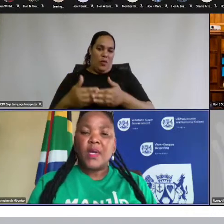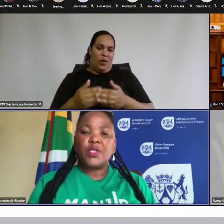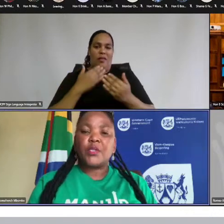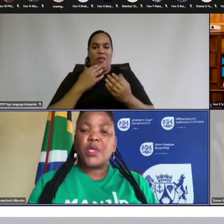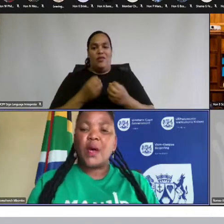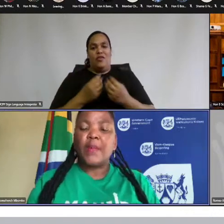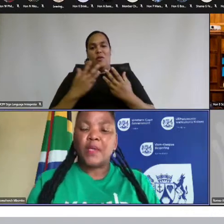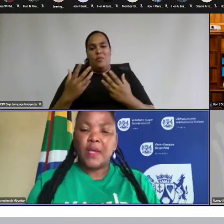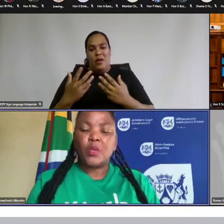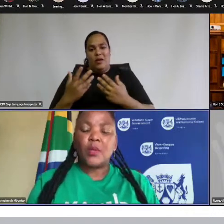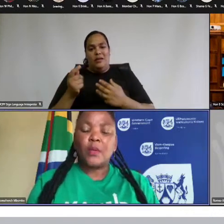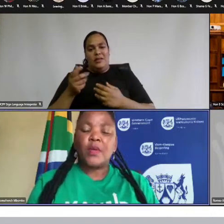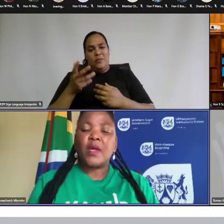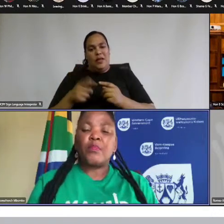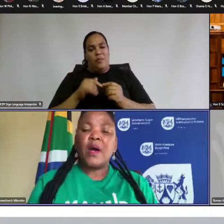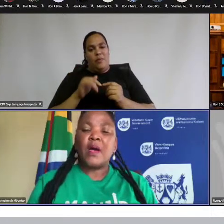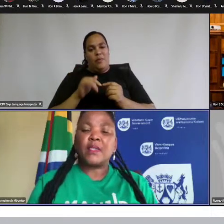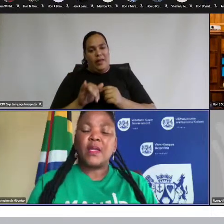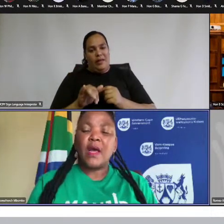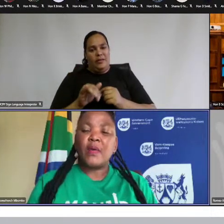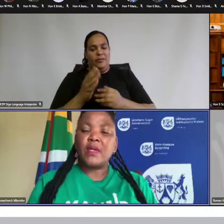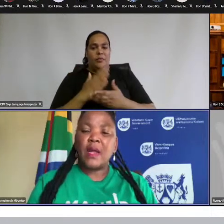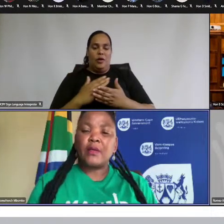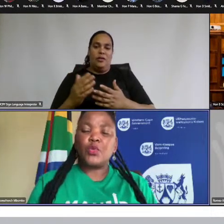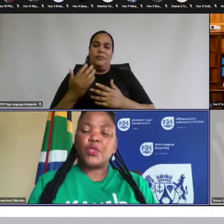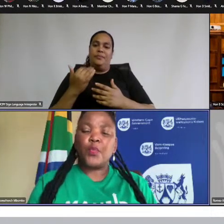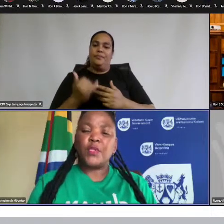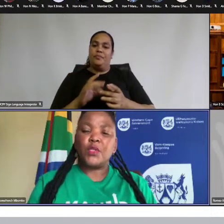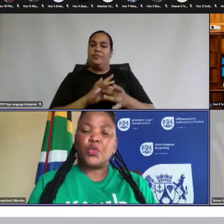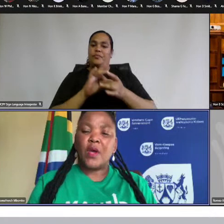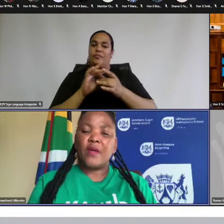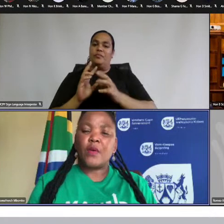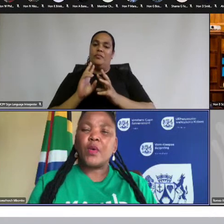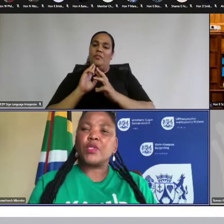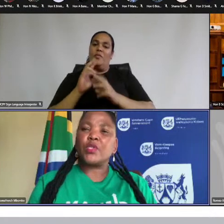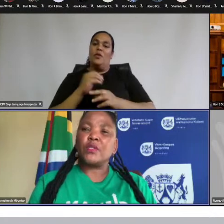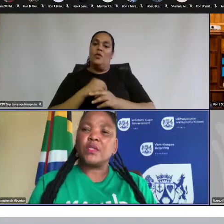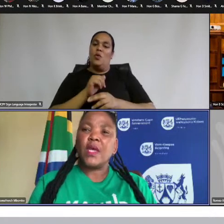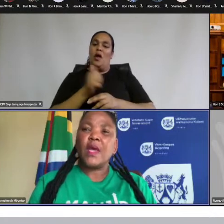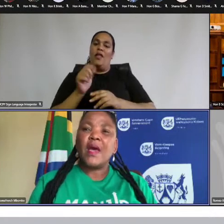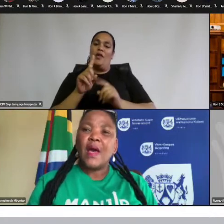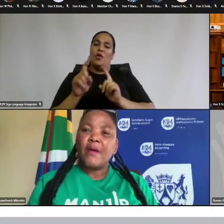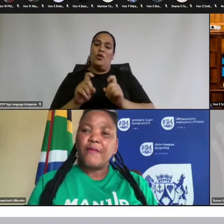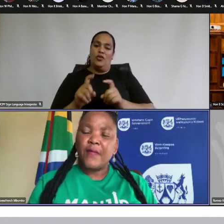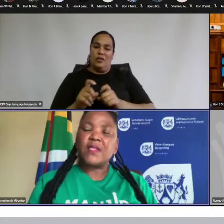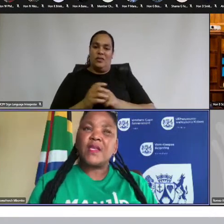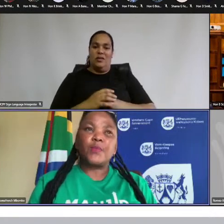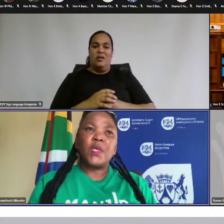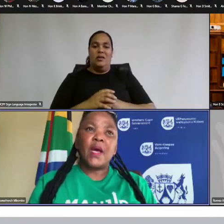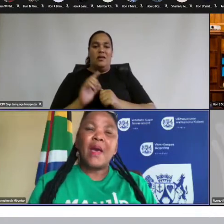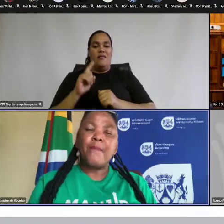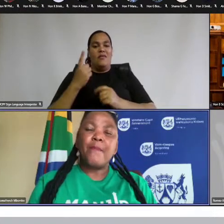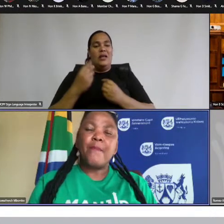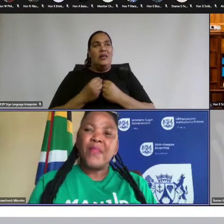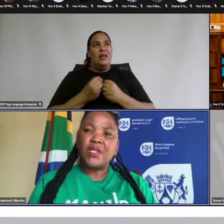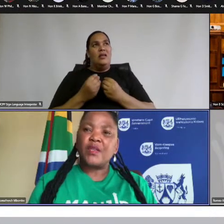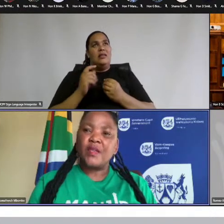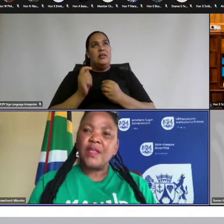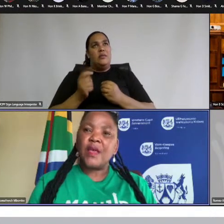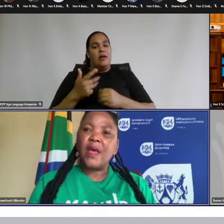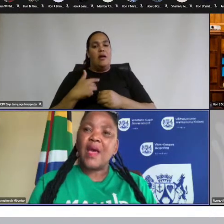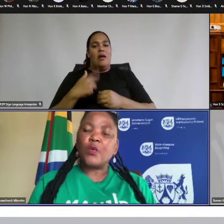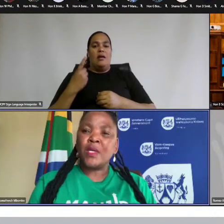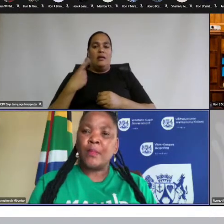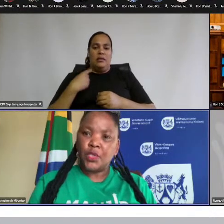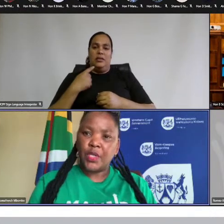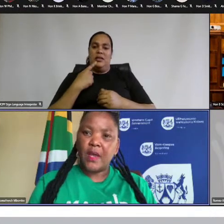very much, Speaker, about that part. Now, in regard to responding to other questions, first thing, Speaker, I mentioned